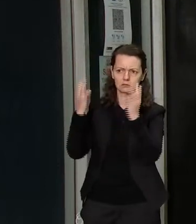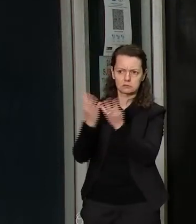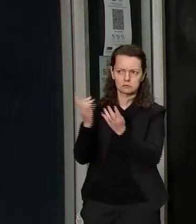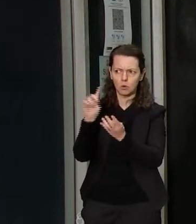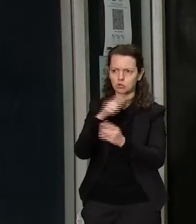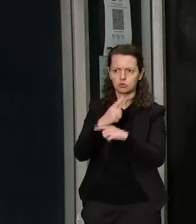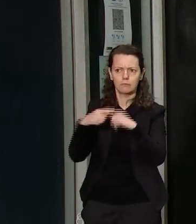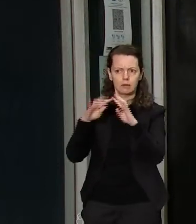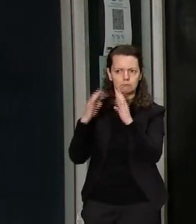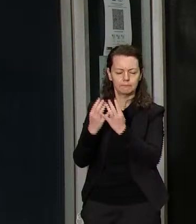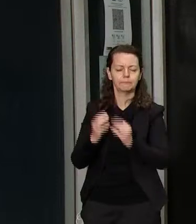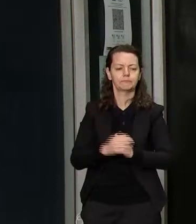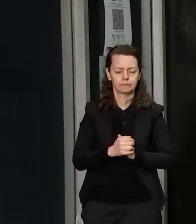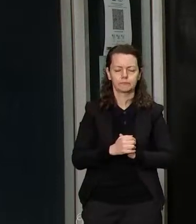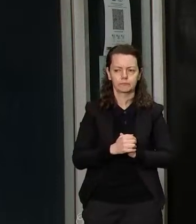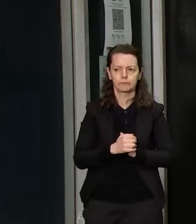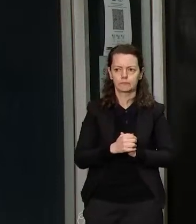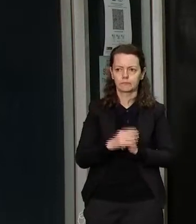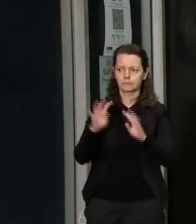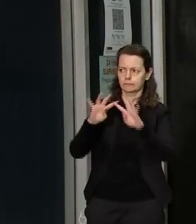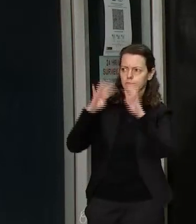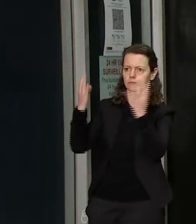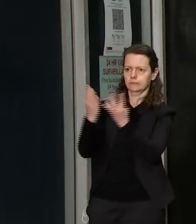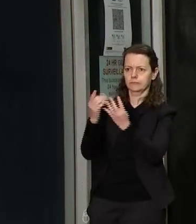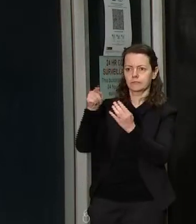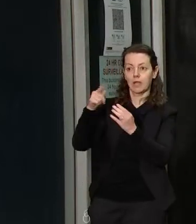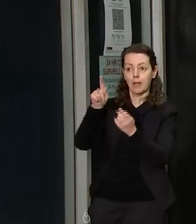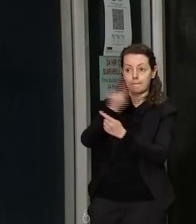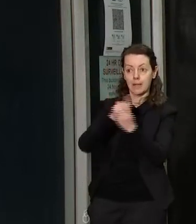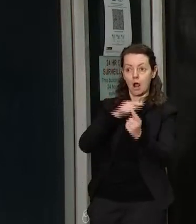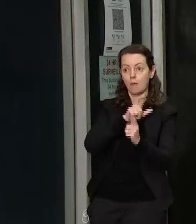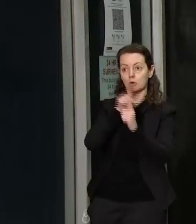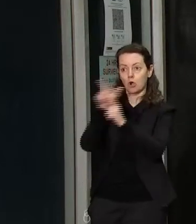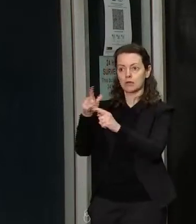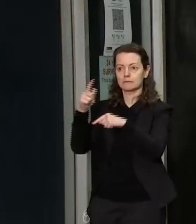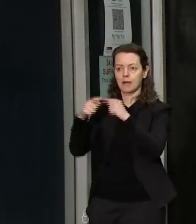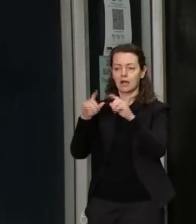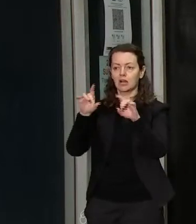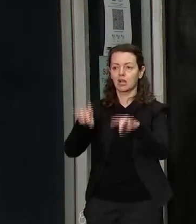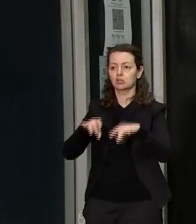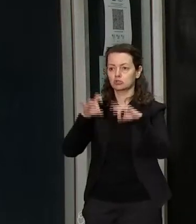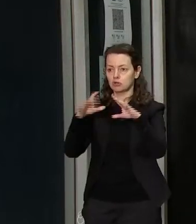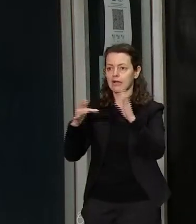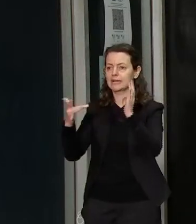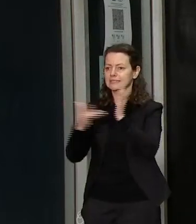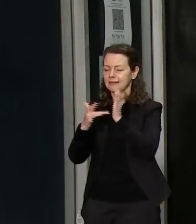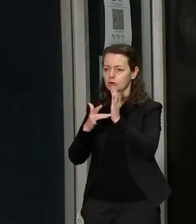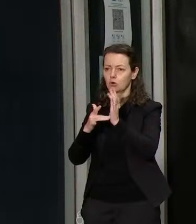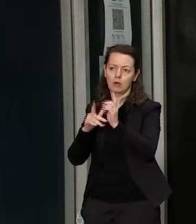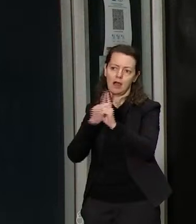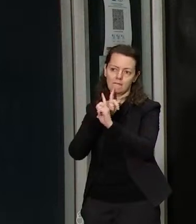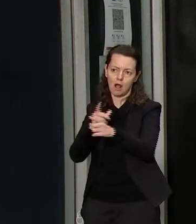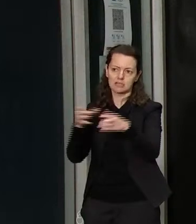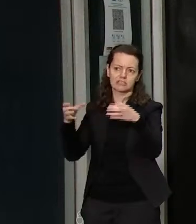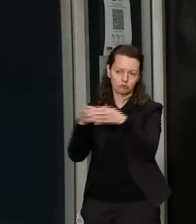HPPC aren't the decision maker there. It is the Australian Technical Advisory Group on Immunisation, ATAGI.